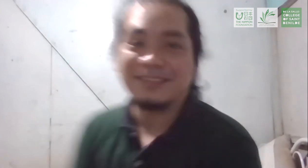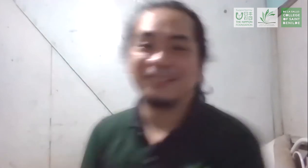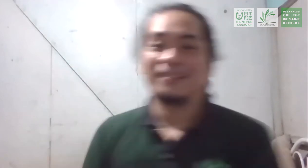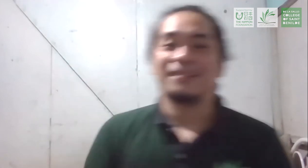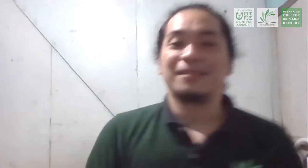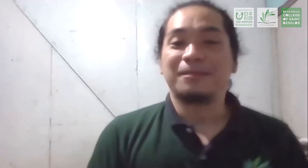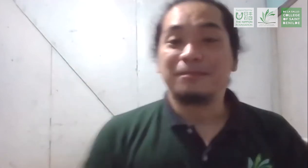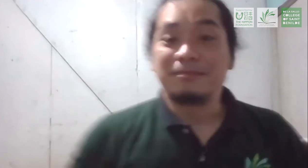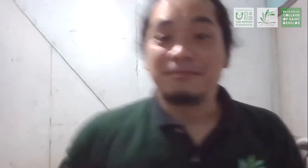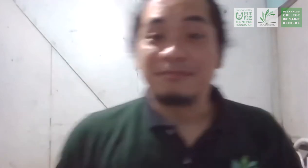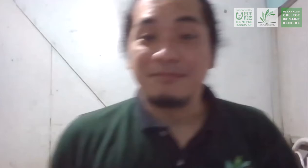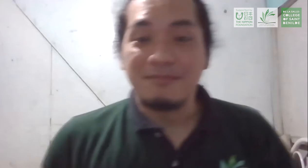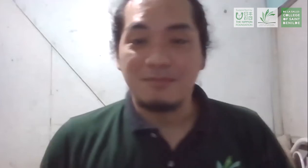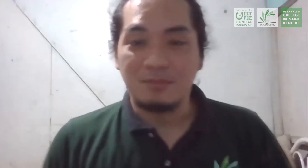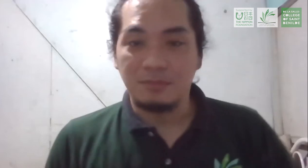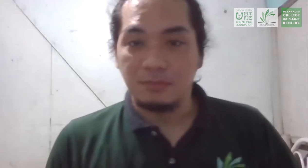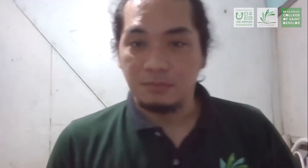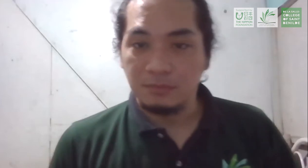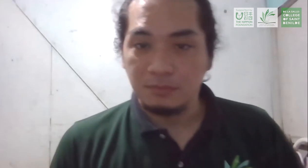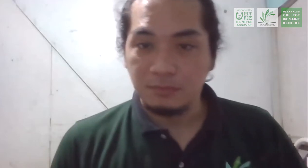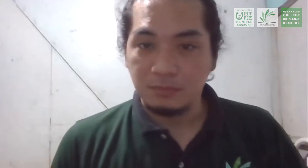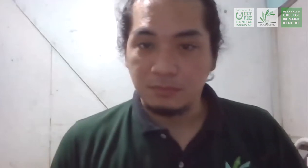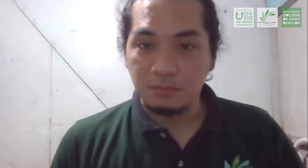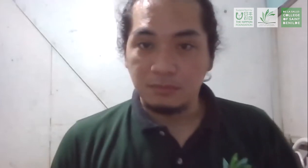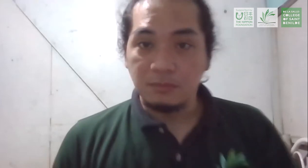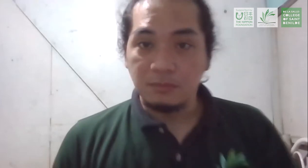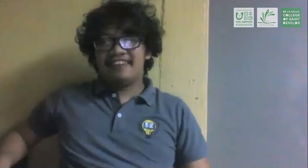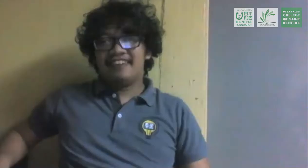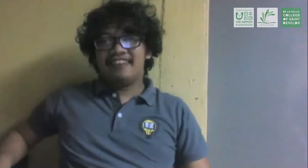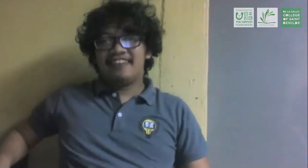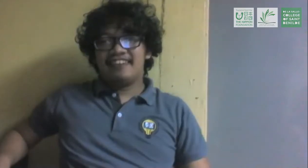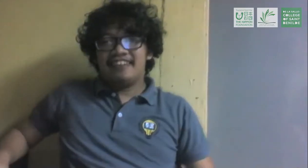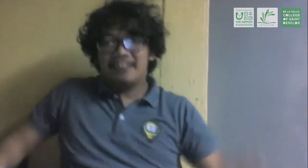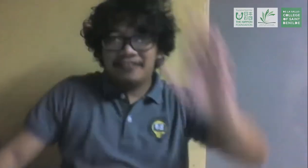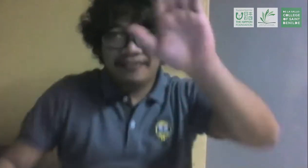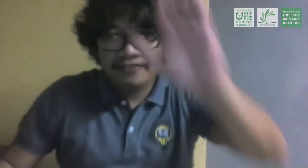Hold on, I have to get off for a second. So I'll come back on. I'm sorry.